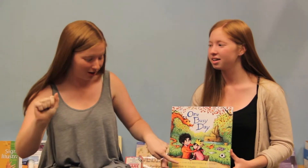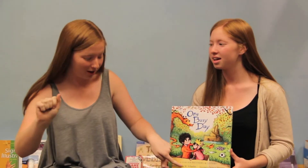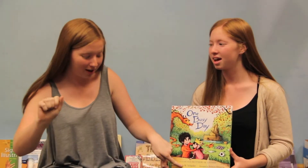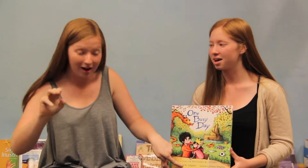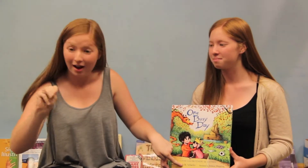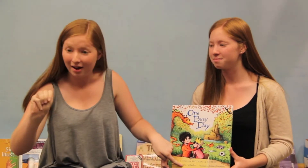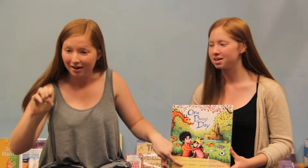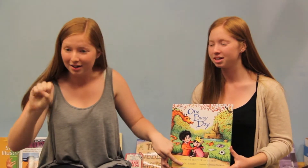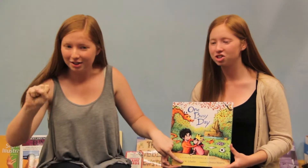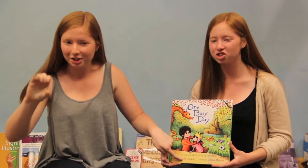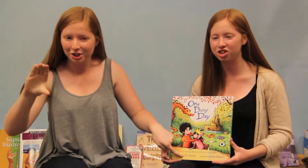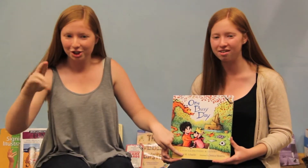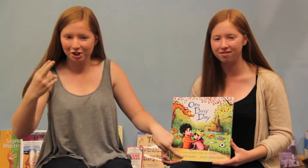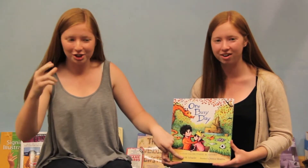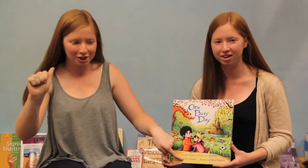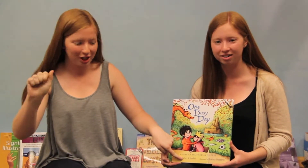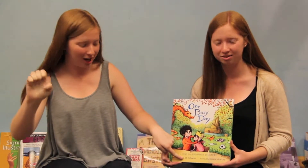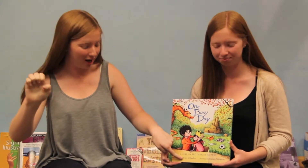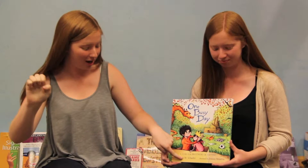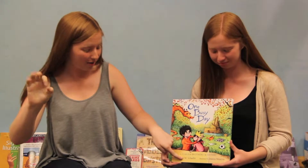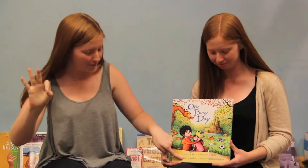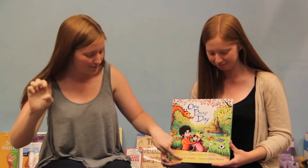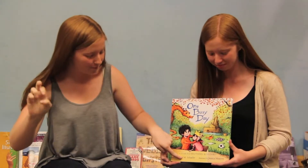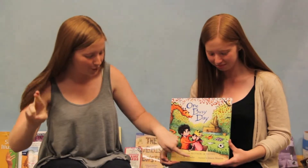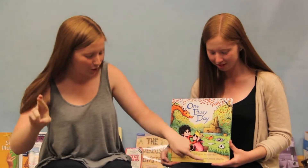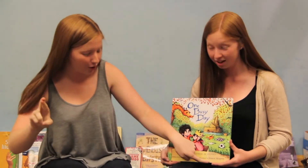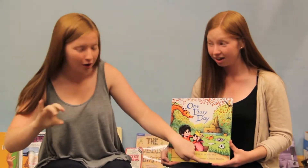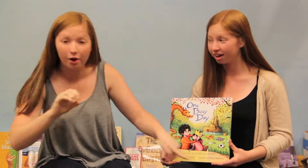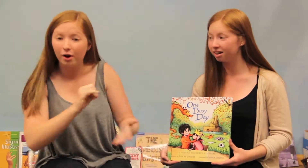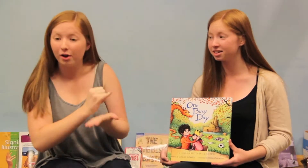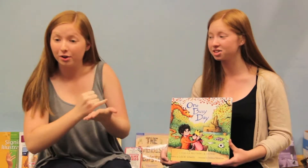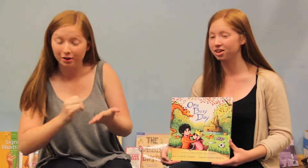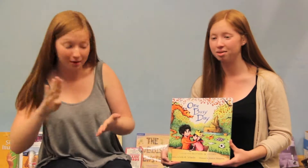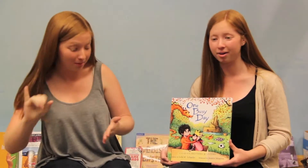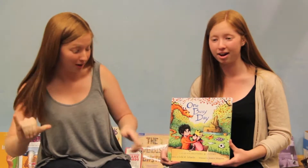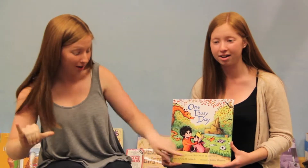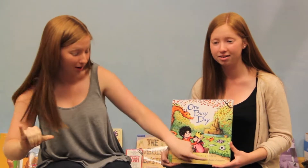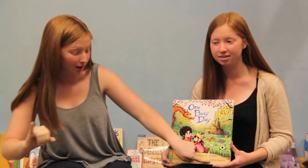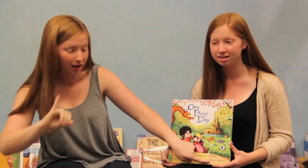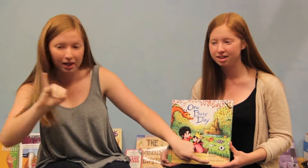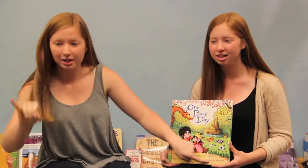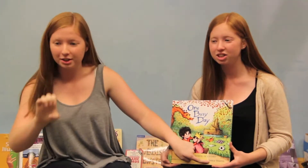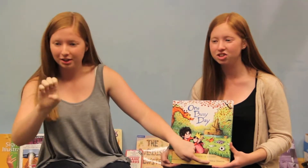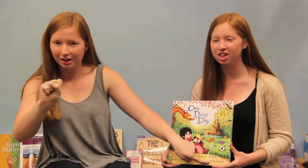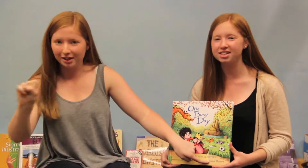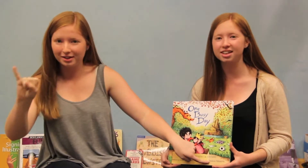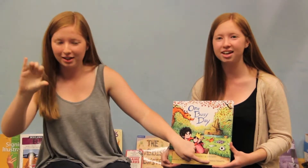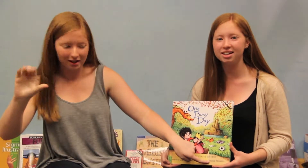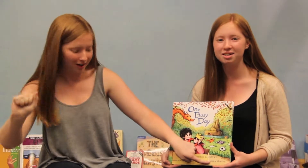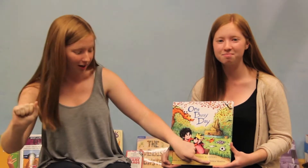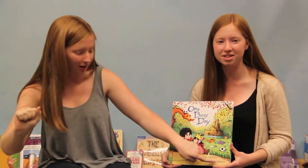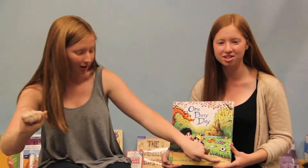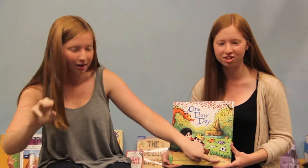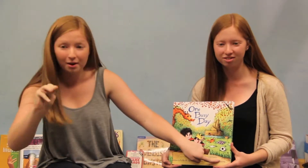and shaper illustrated by jessica misser